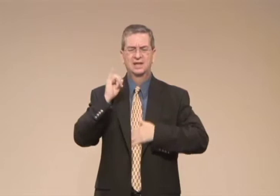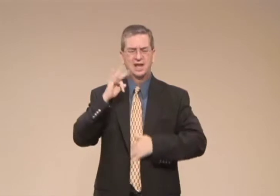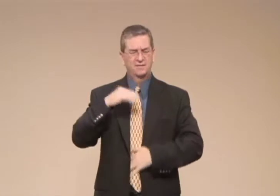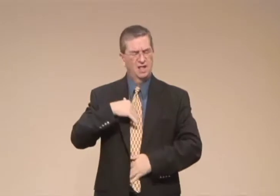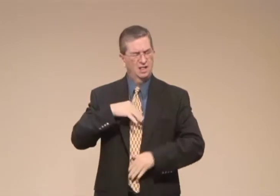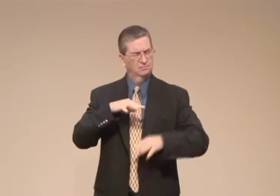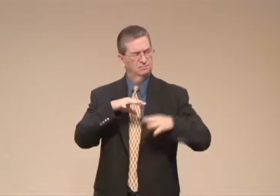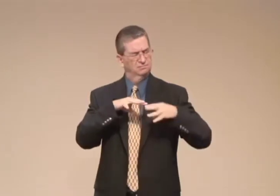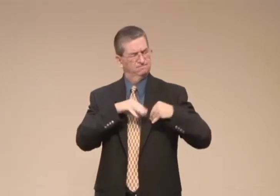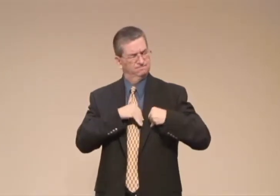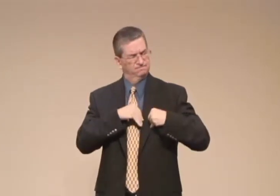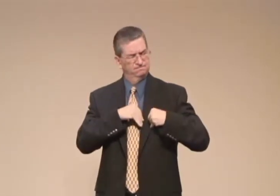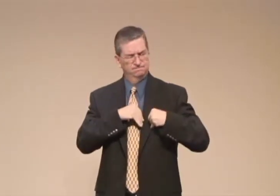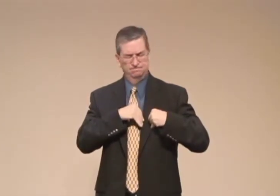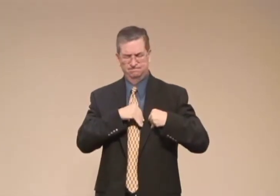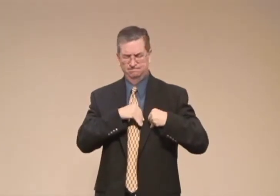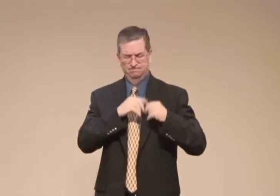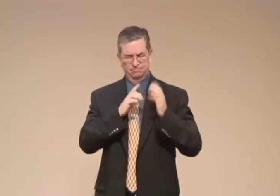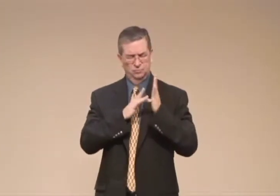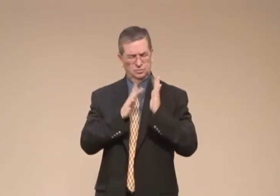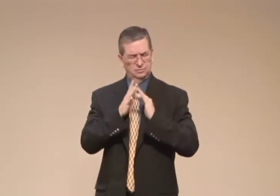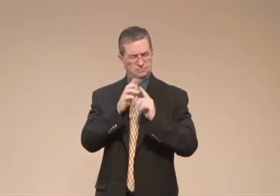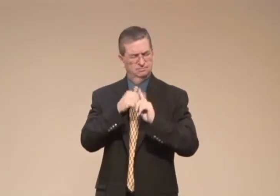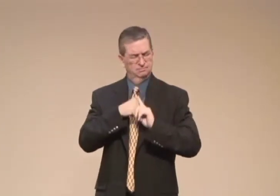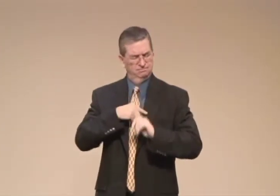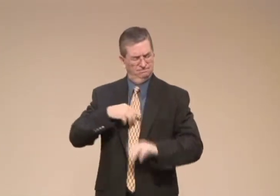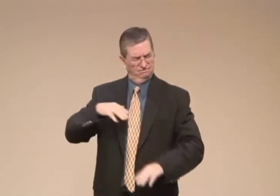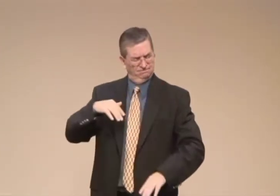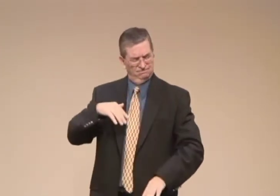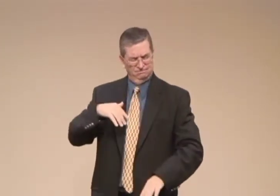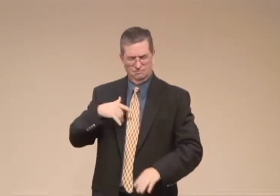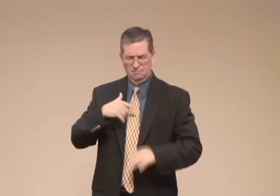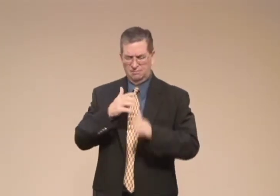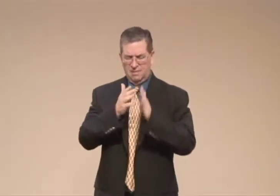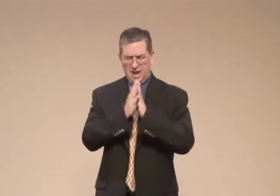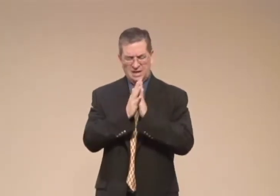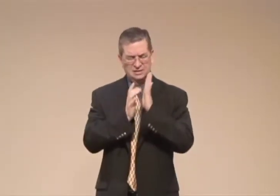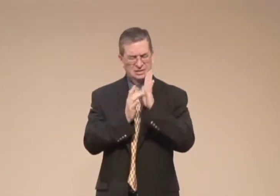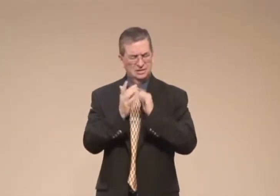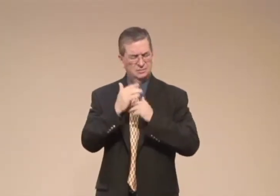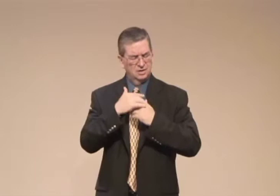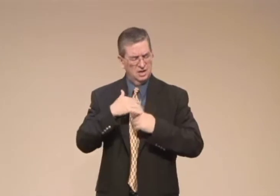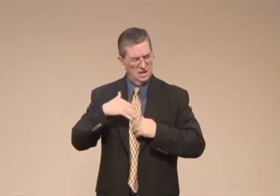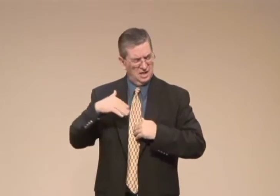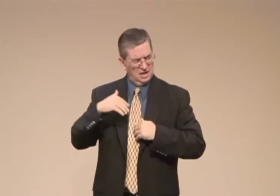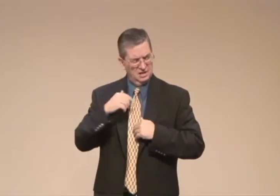that you not talk and ponder in your heart that you truly receive the Lord as your Savior you